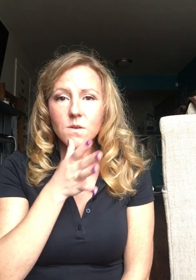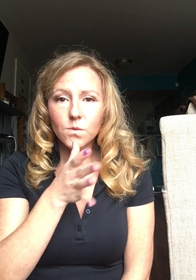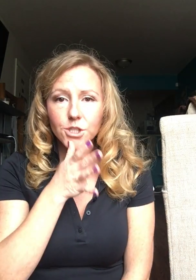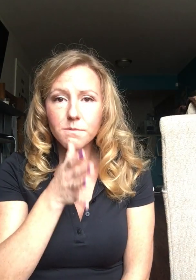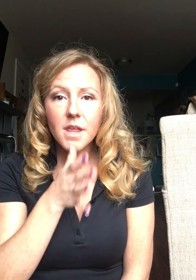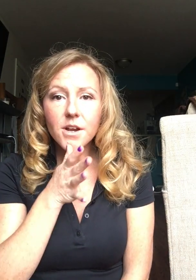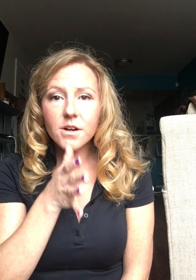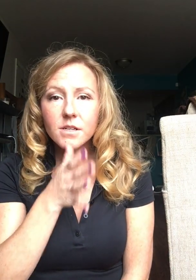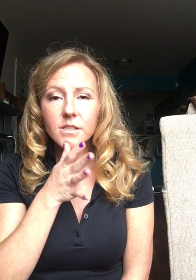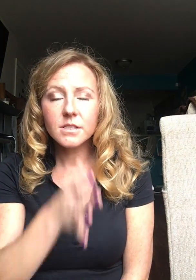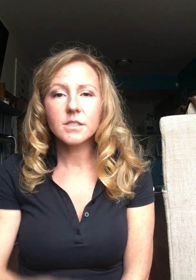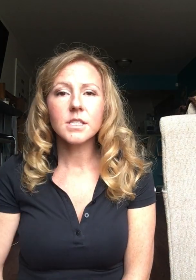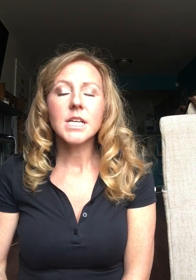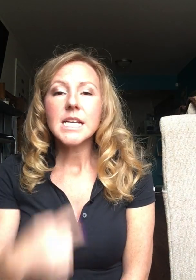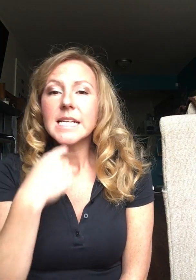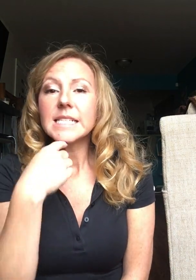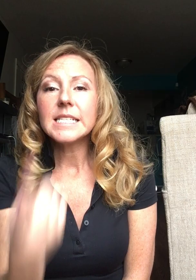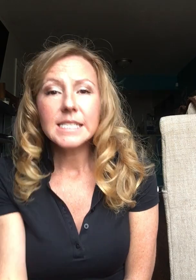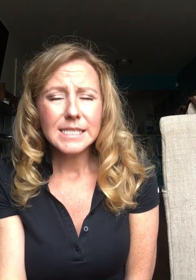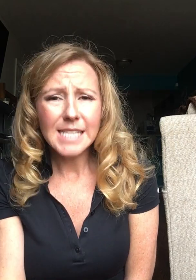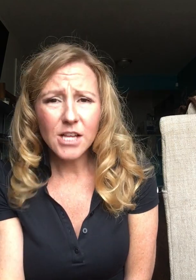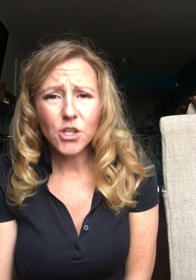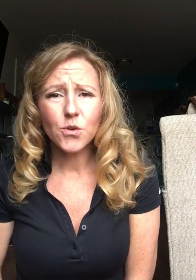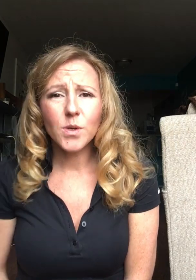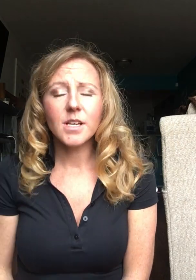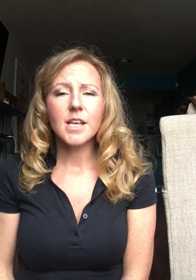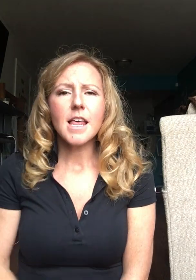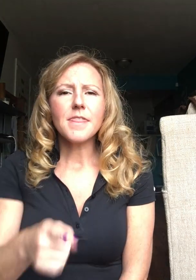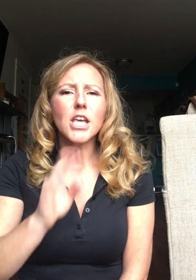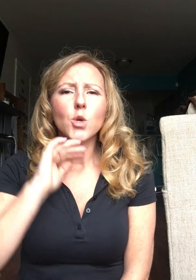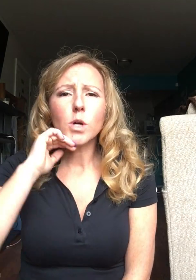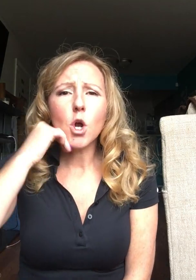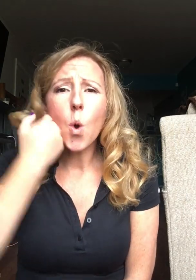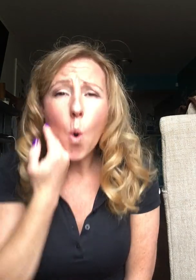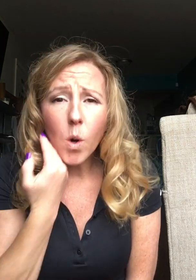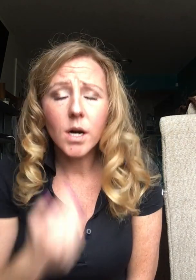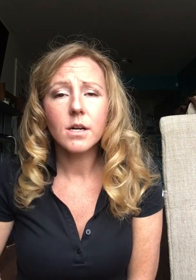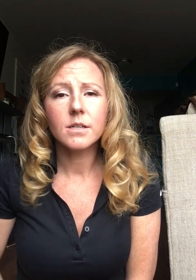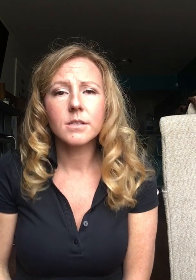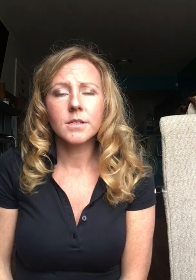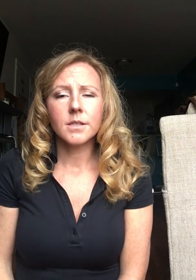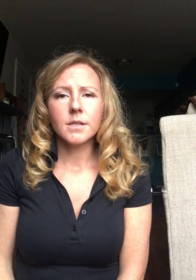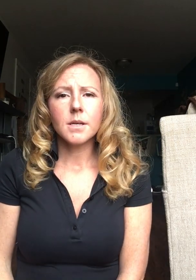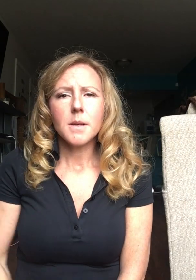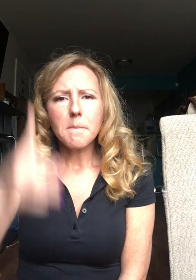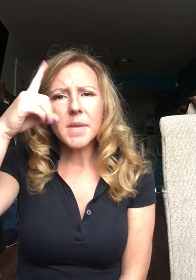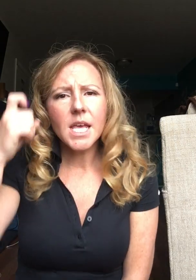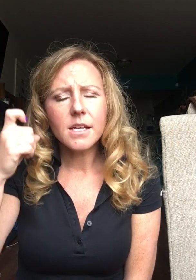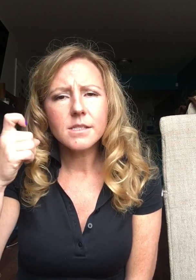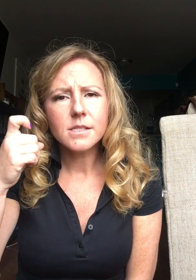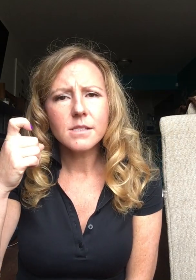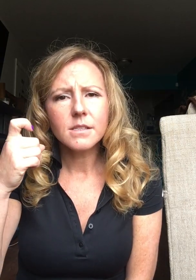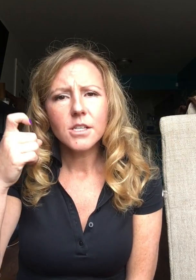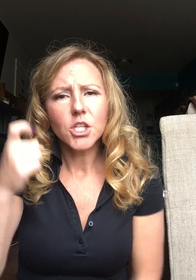Would your mother tell you that you were a whore because